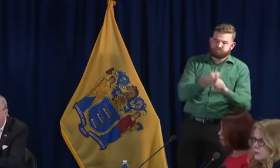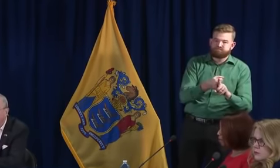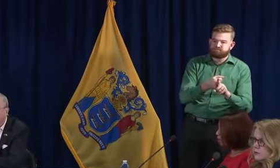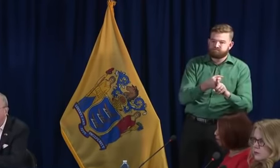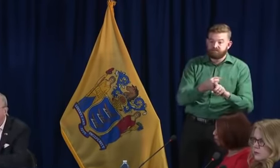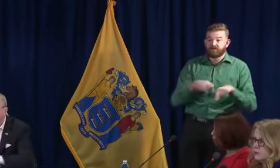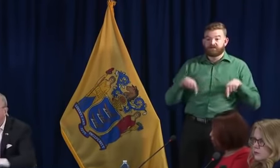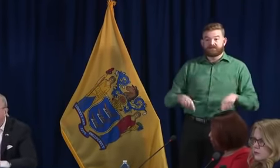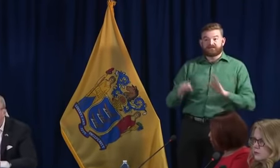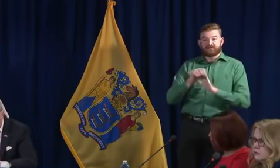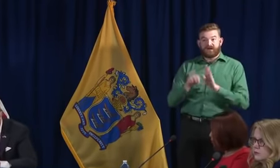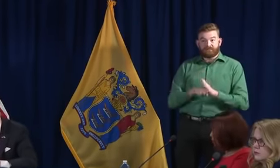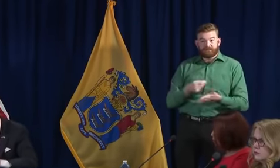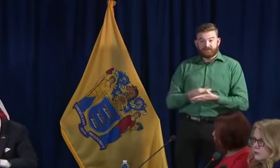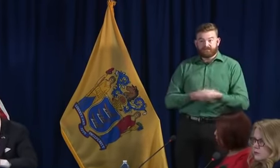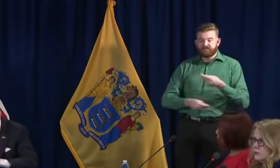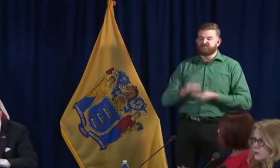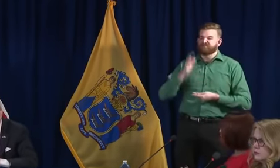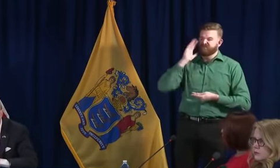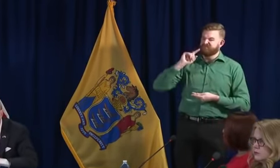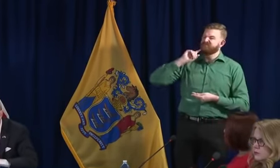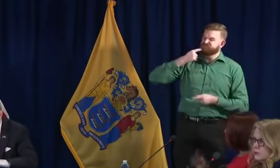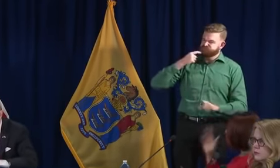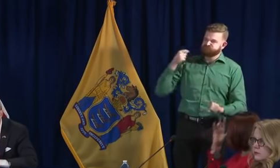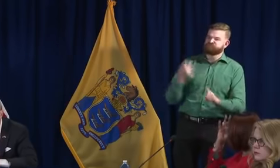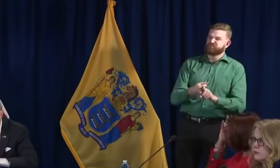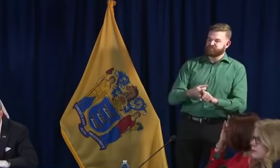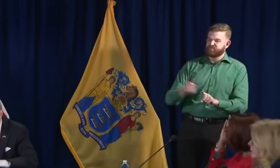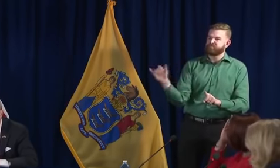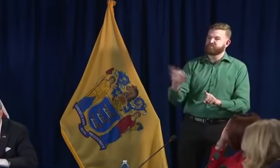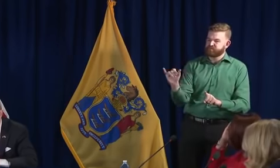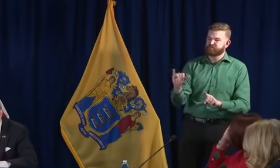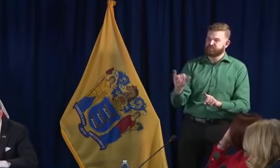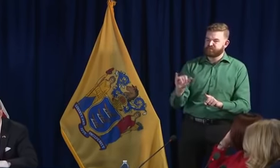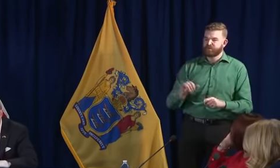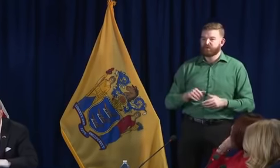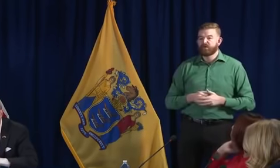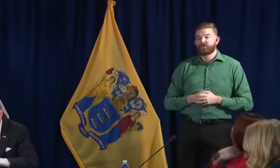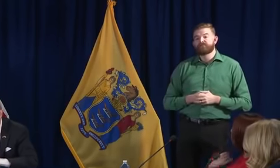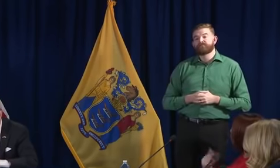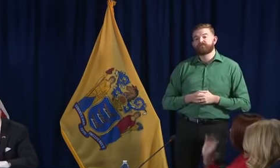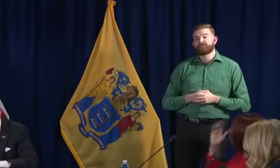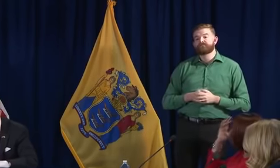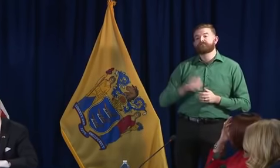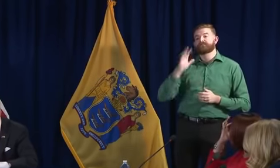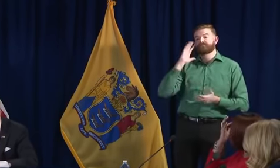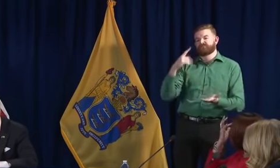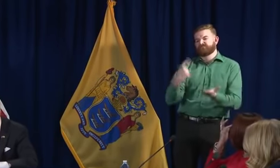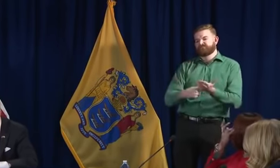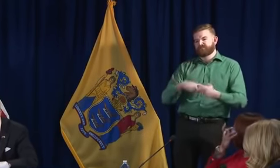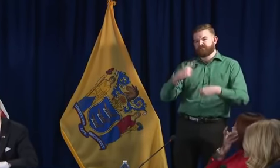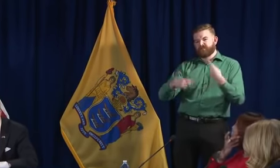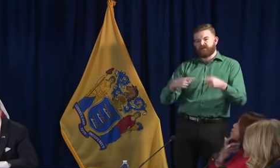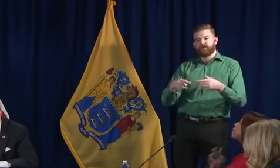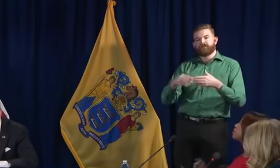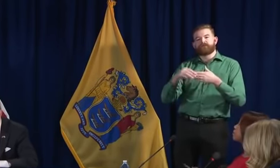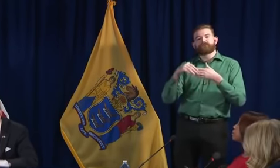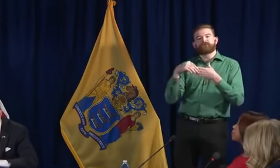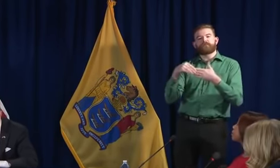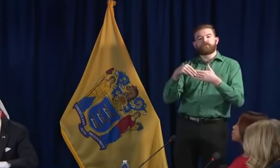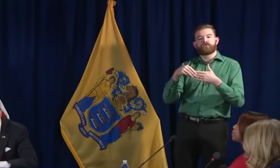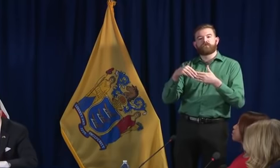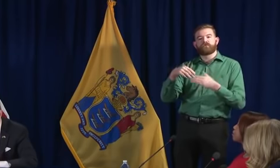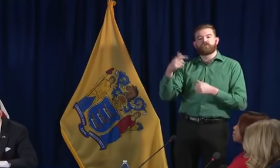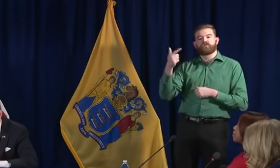delegation about things like getting flexible block grants as fast and as soon as possible. That